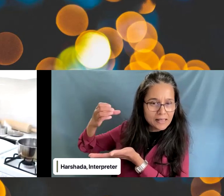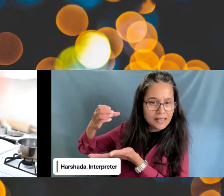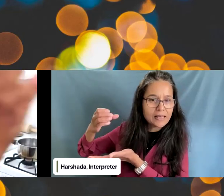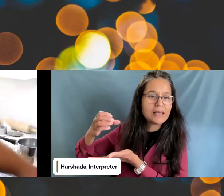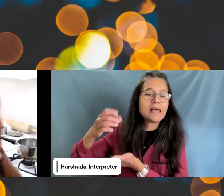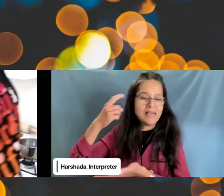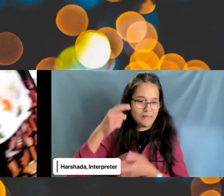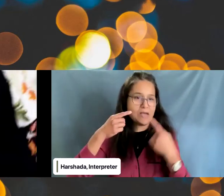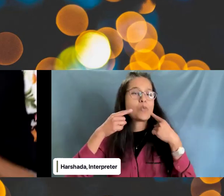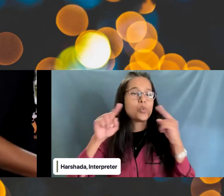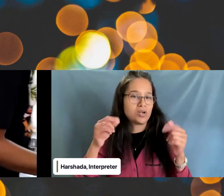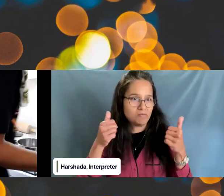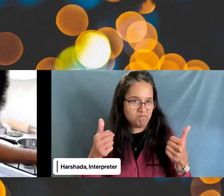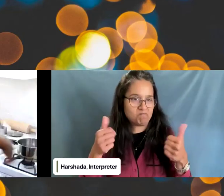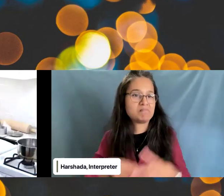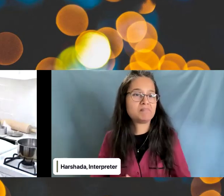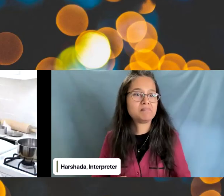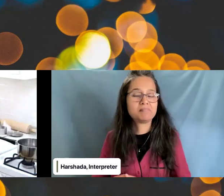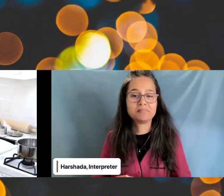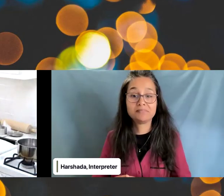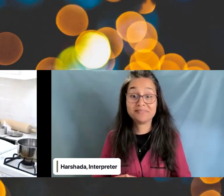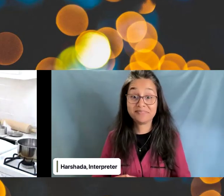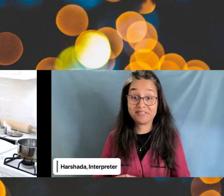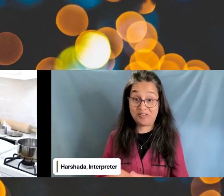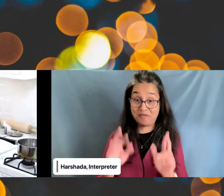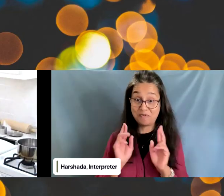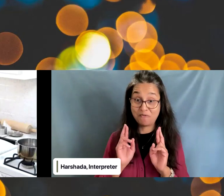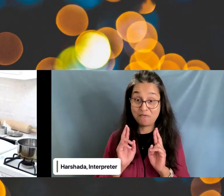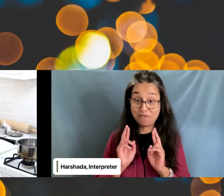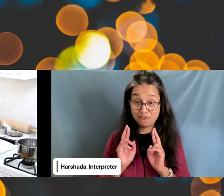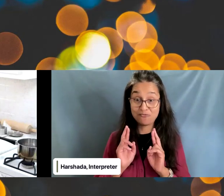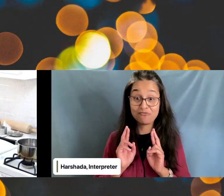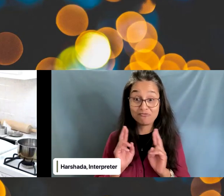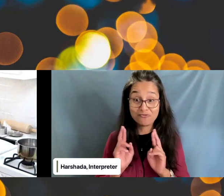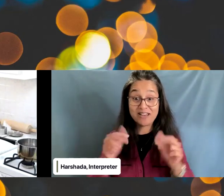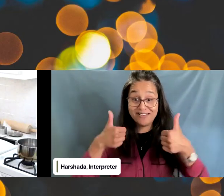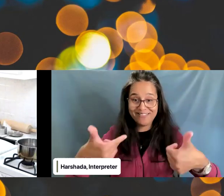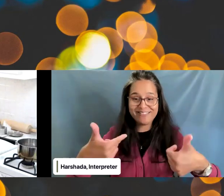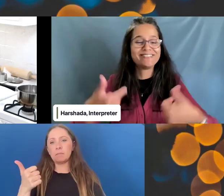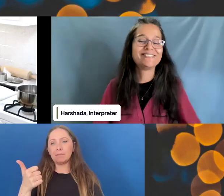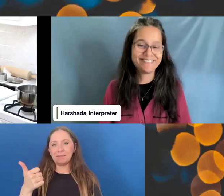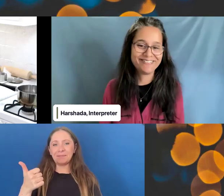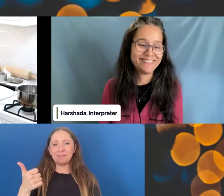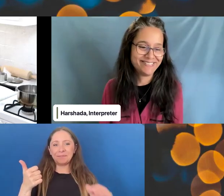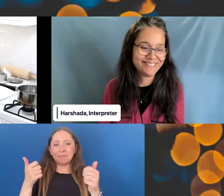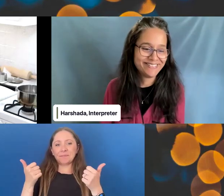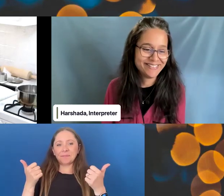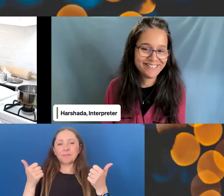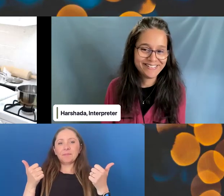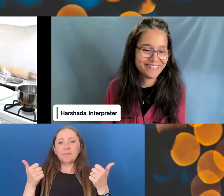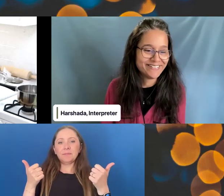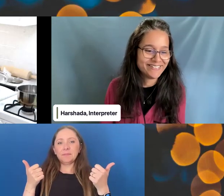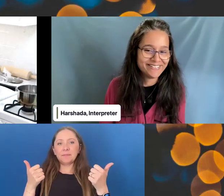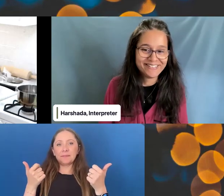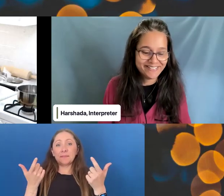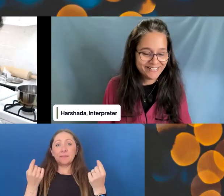Yeah. Okay. All right. All right, gang. What we're gonna do is strain